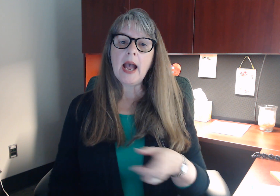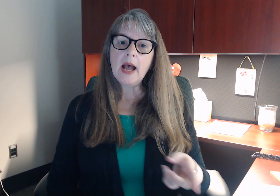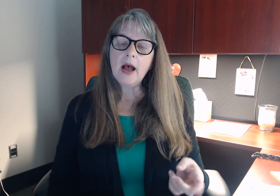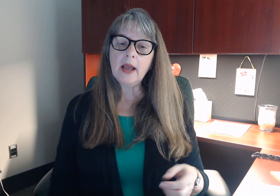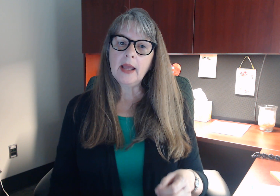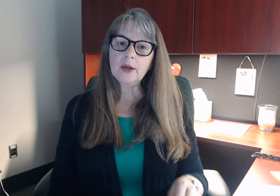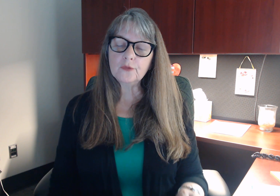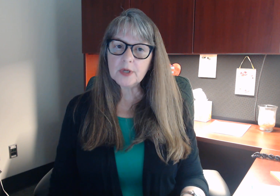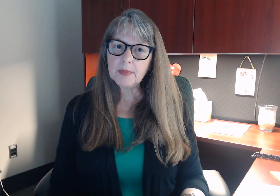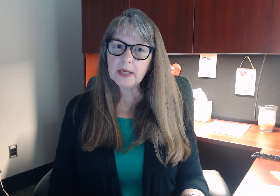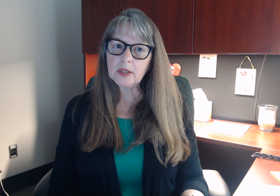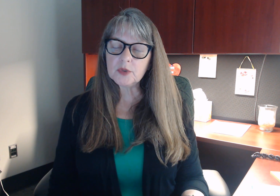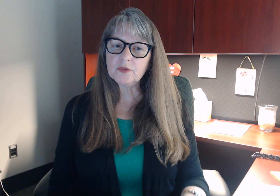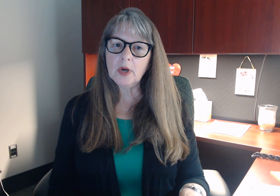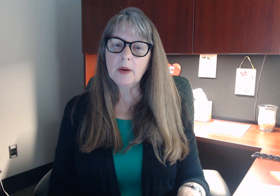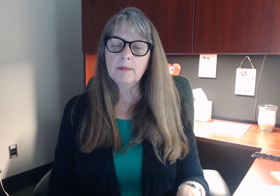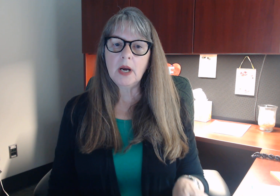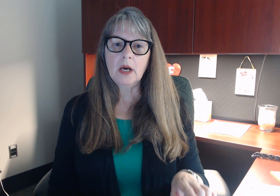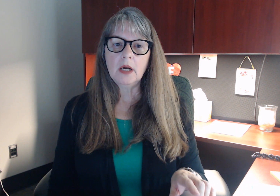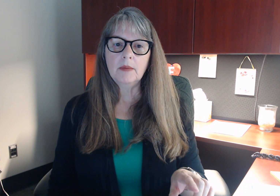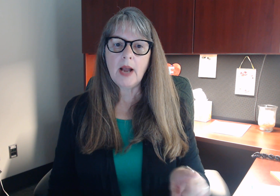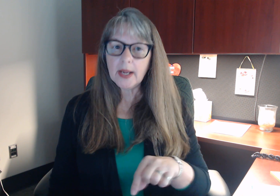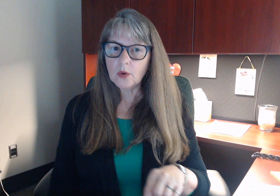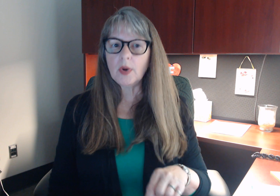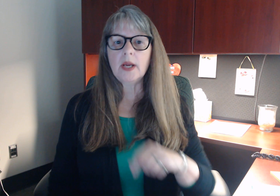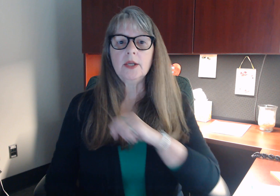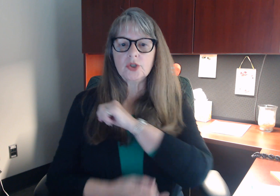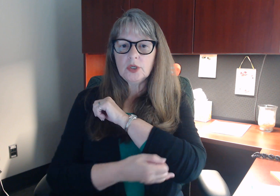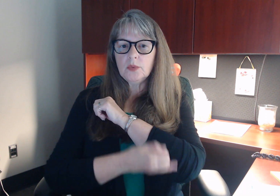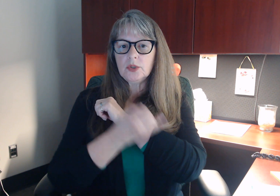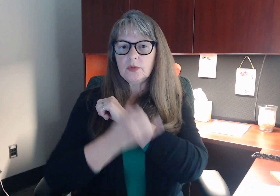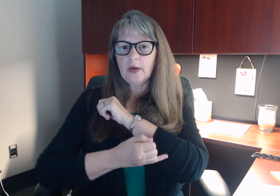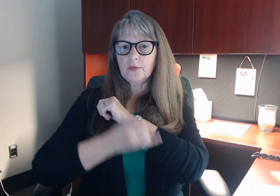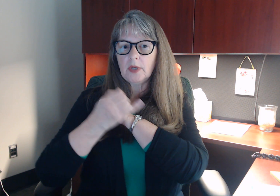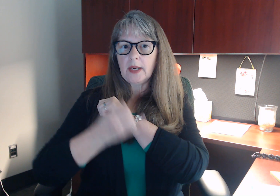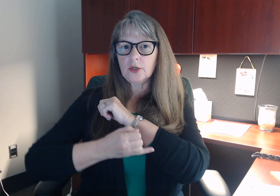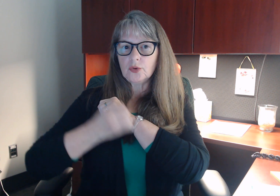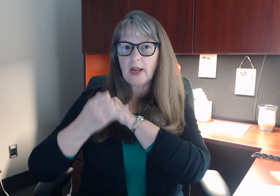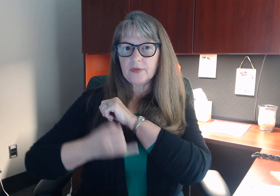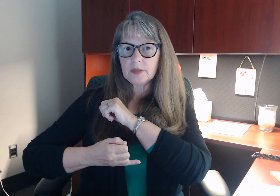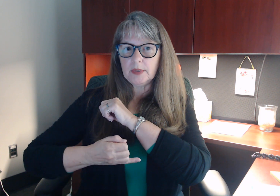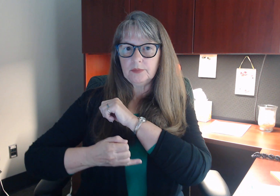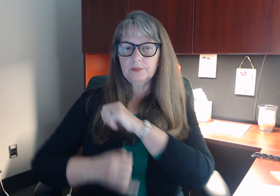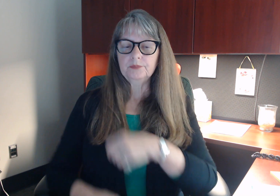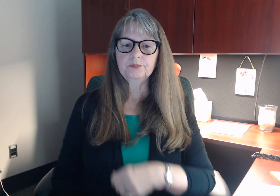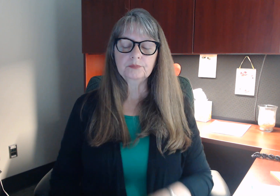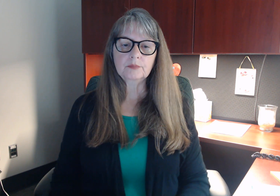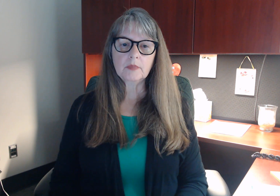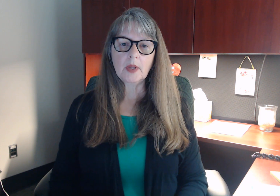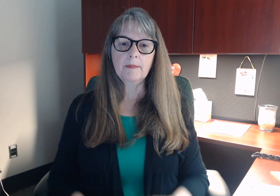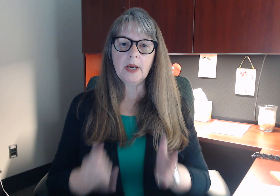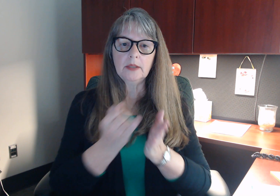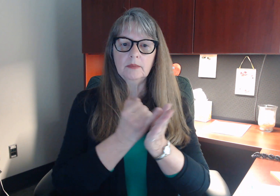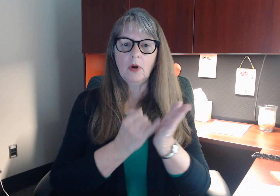I had a friend of mine that was from Iowa, and she would do that for like a draftsman. But